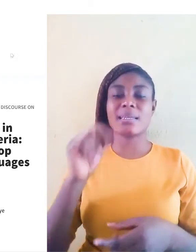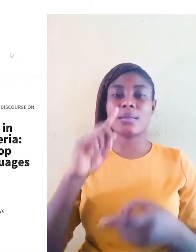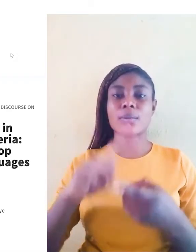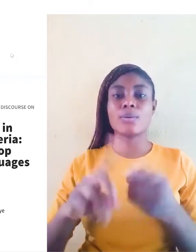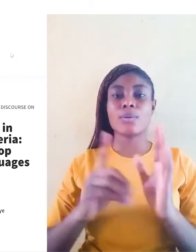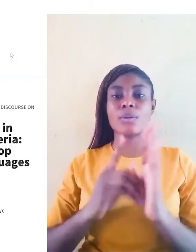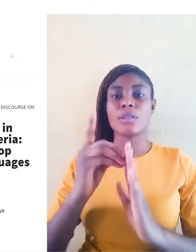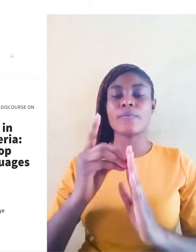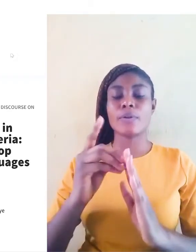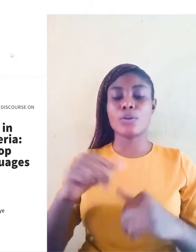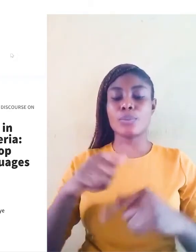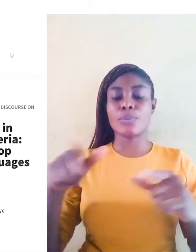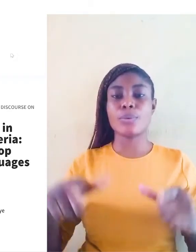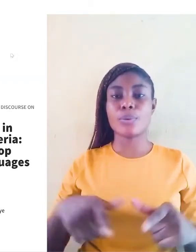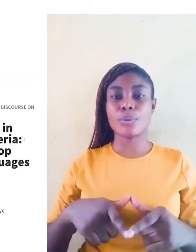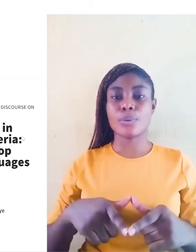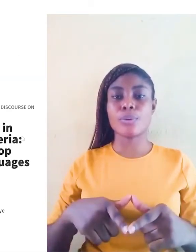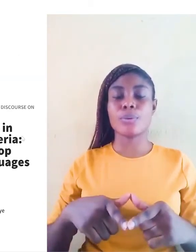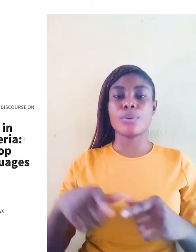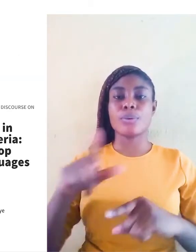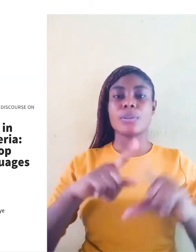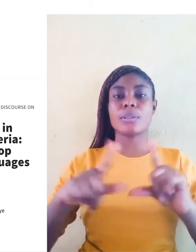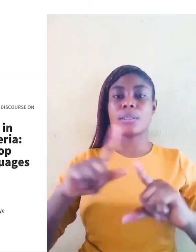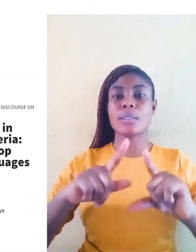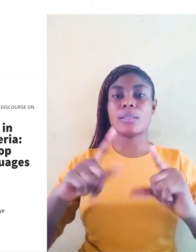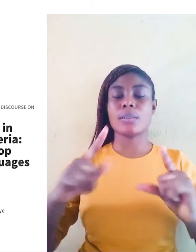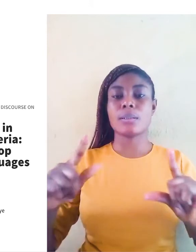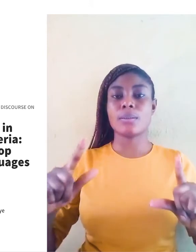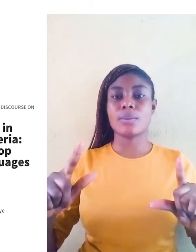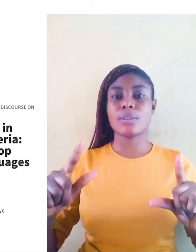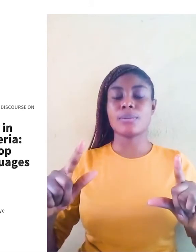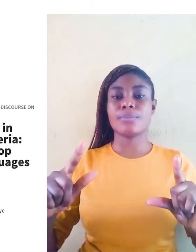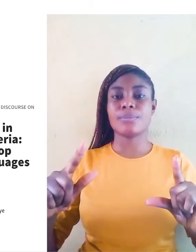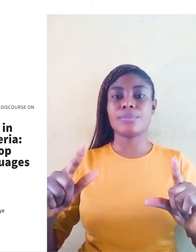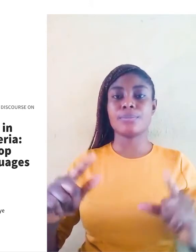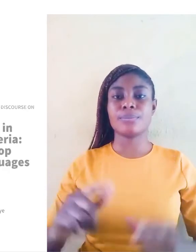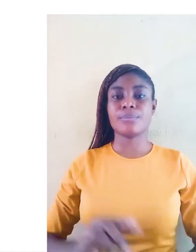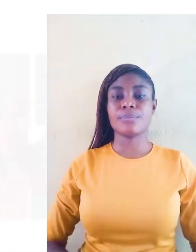Develop Indigenous Sign Languages.